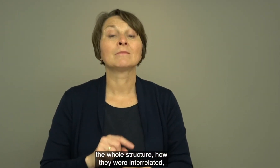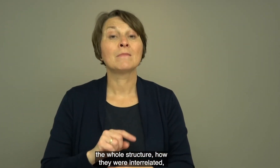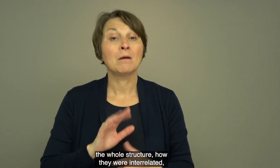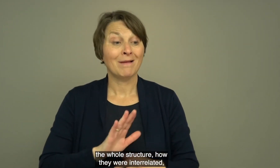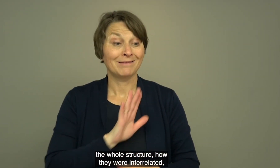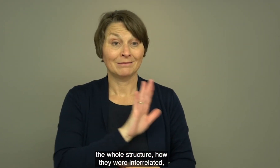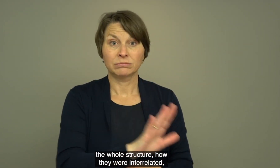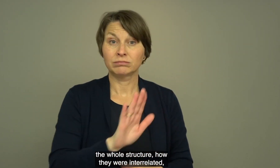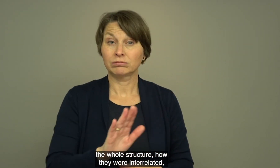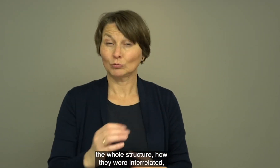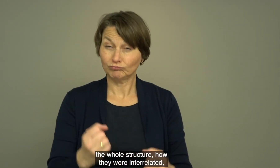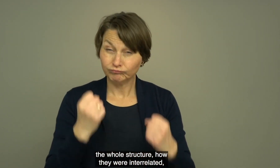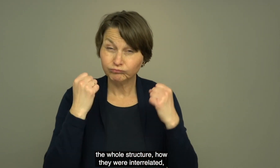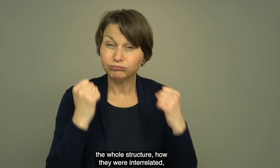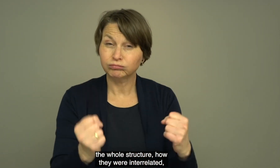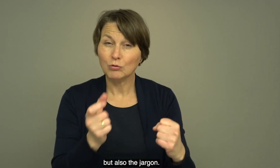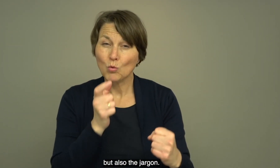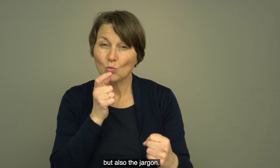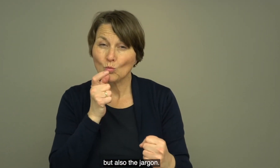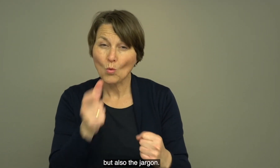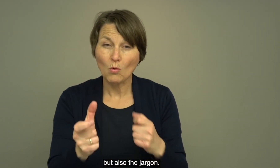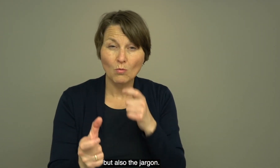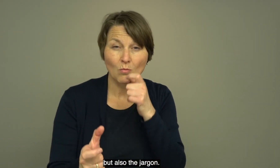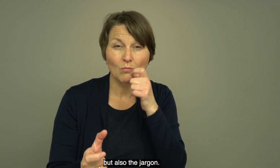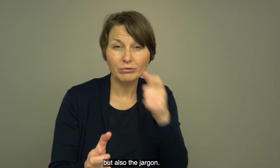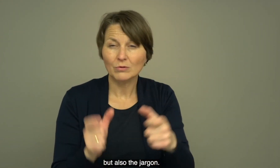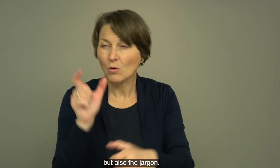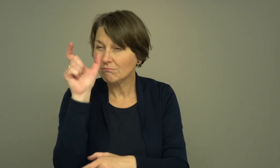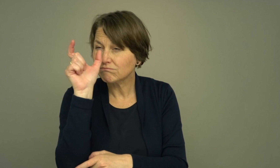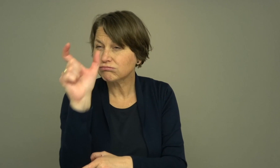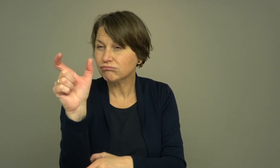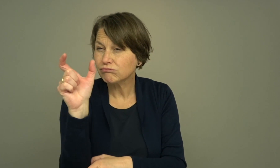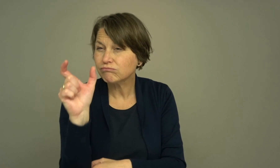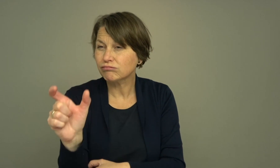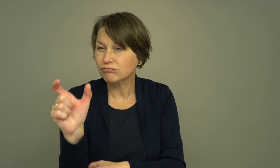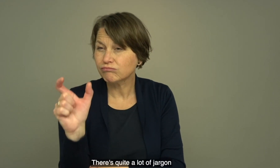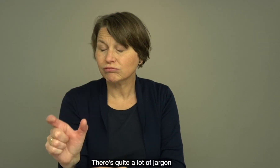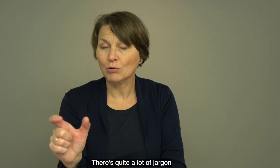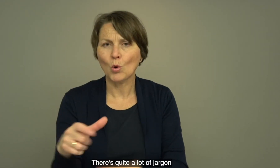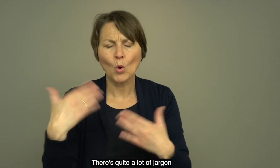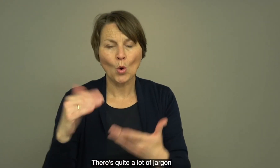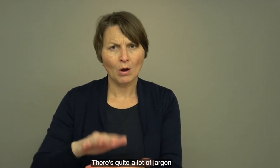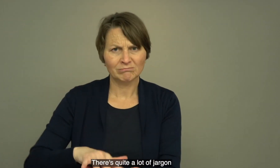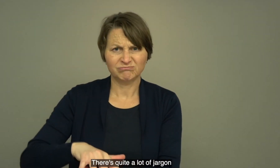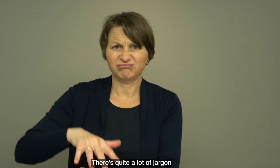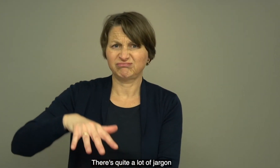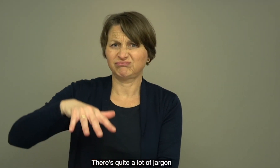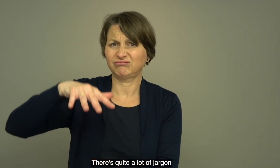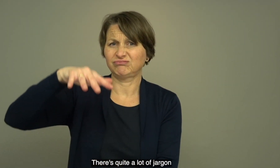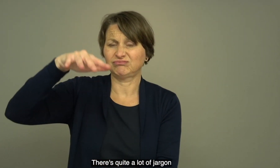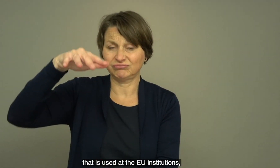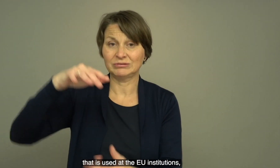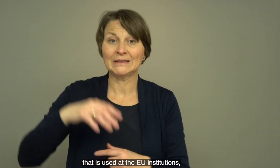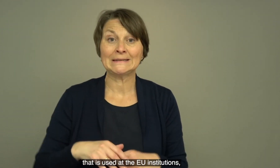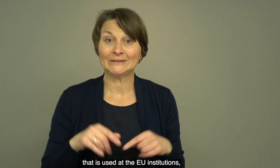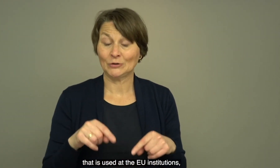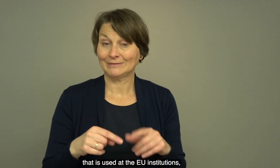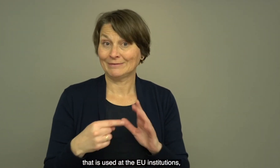were interrelated, but also the jargon. There's quite a lot of jargon that is used at the